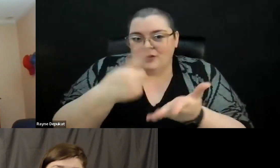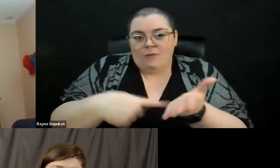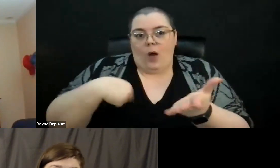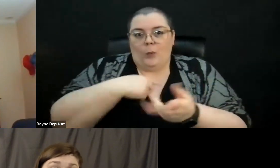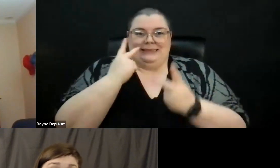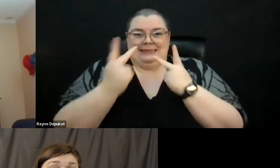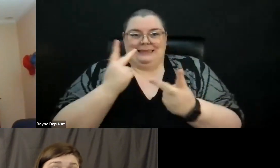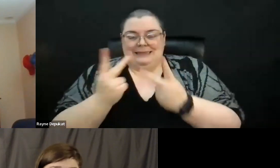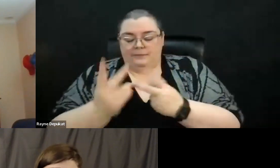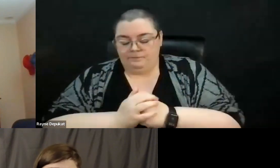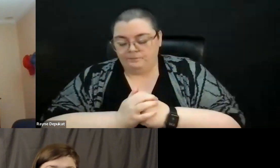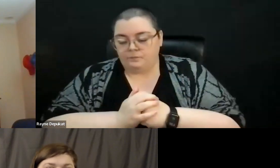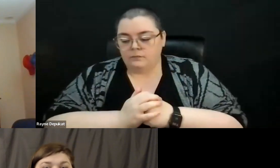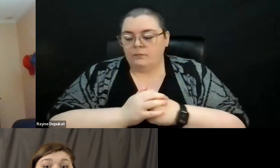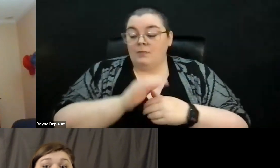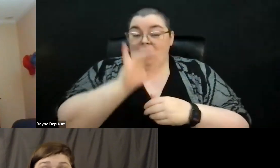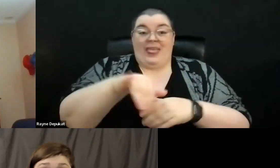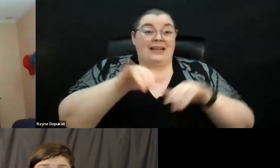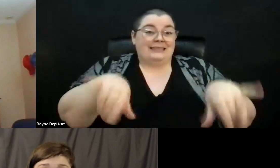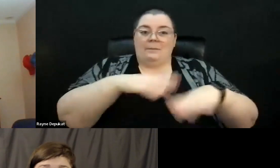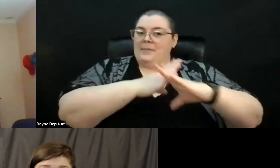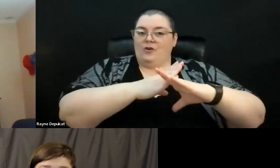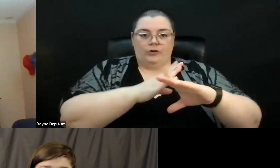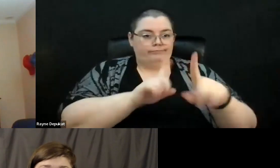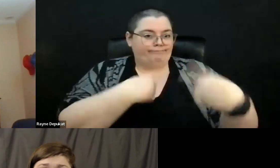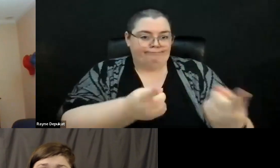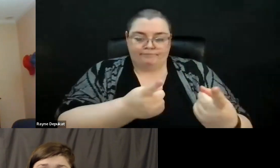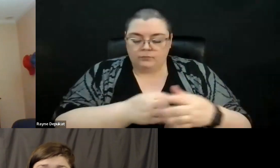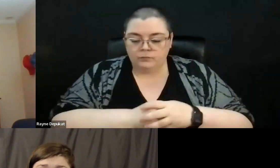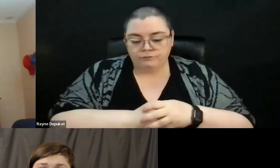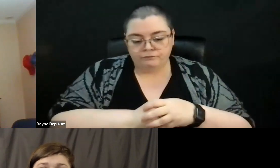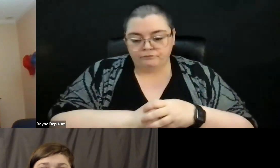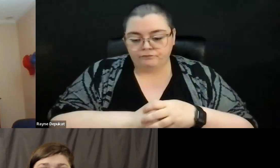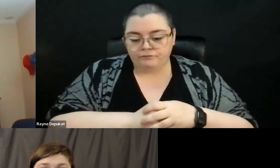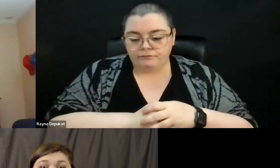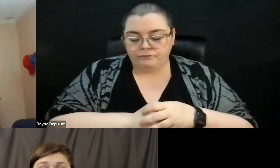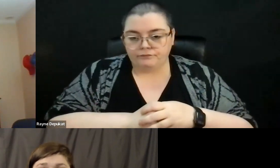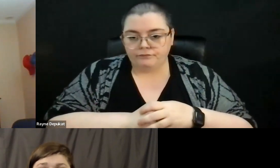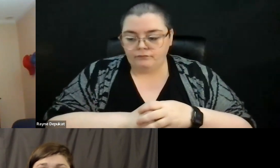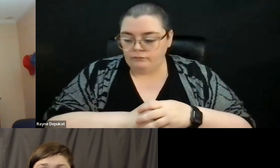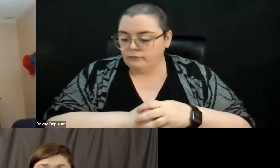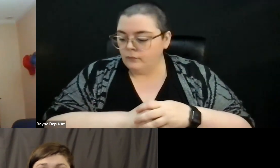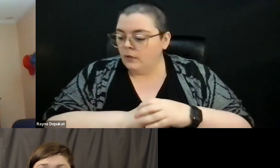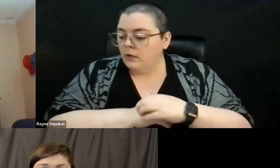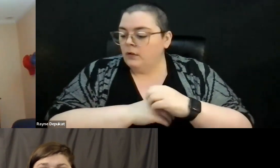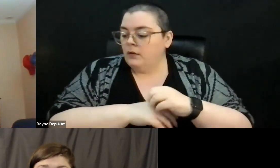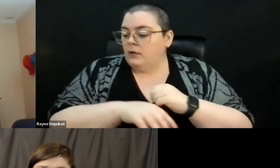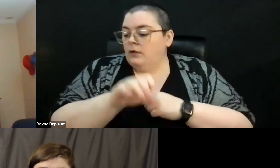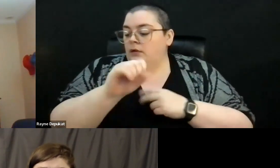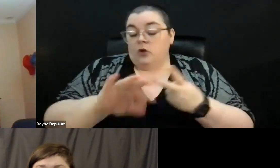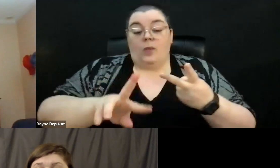to add a little bit more information from what we've seen. That system, that barrier has been